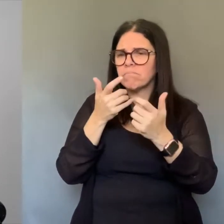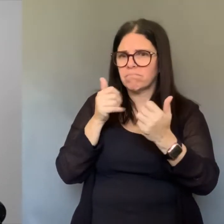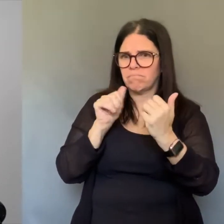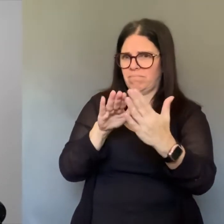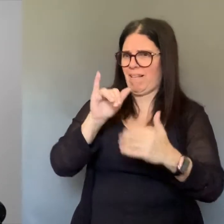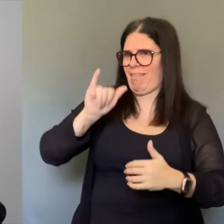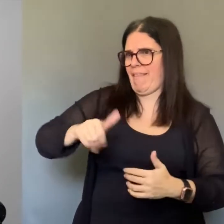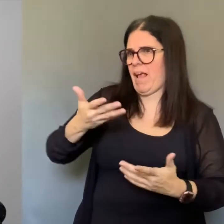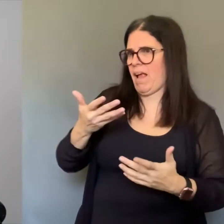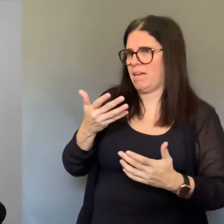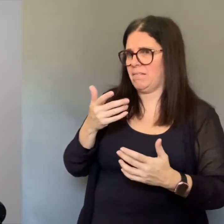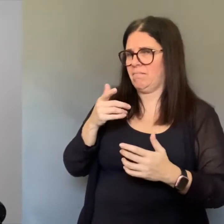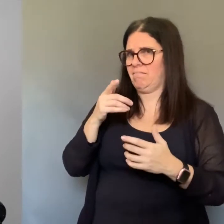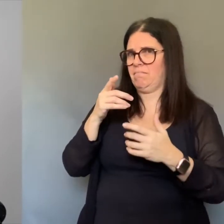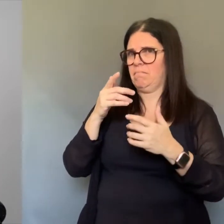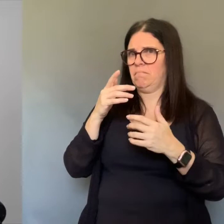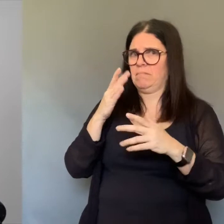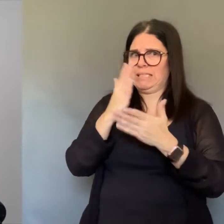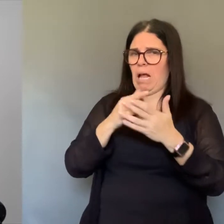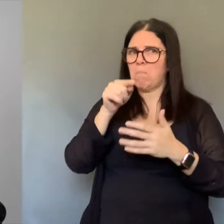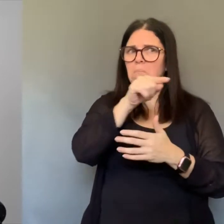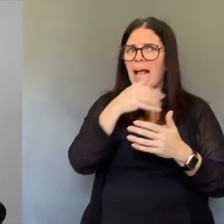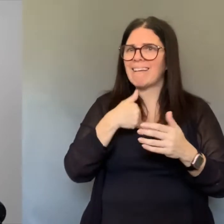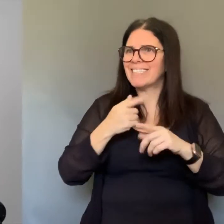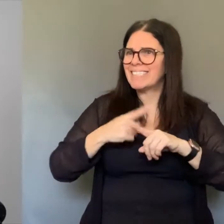doesn't if not everybody's symptoms are the same?